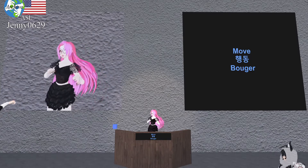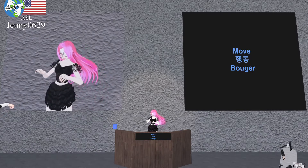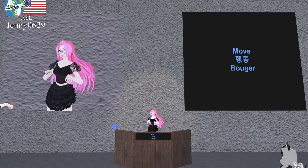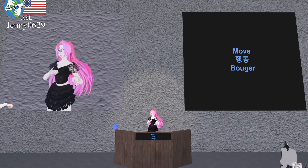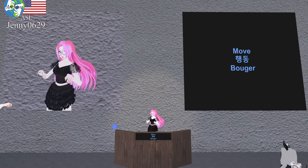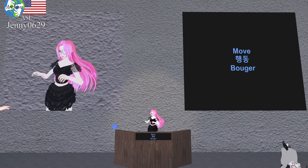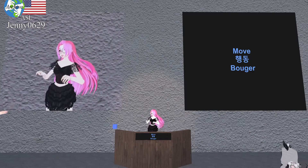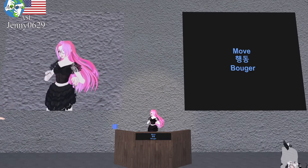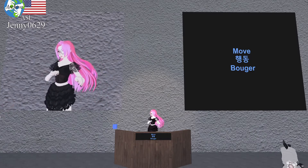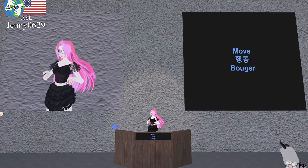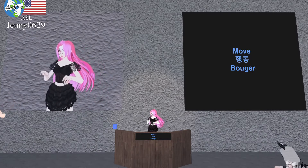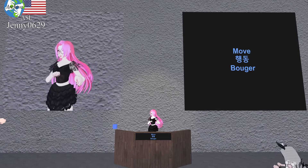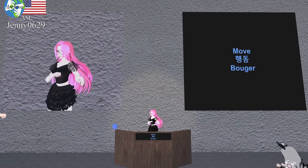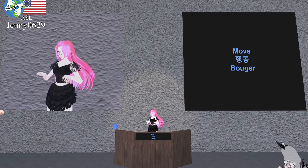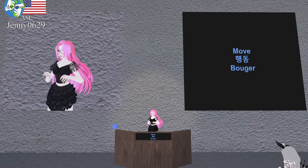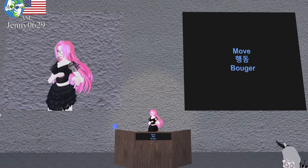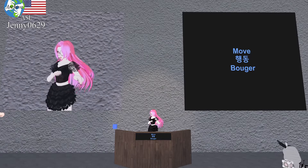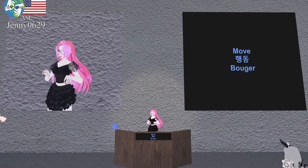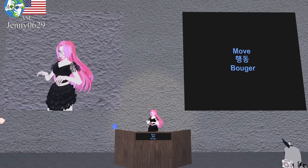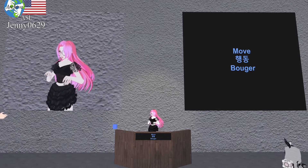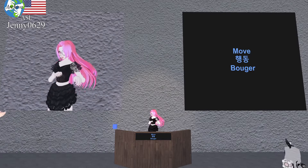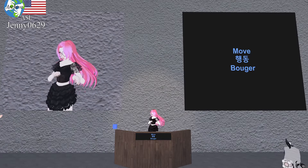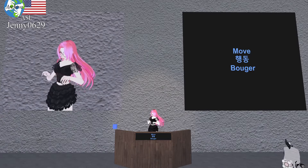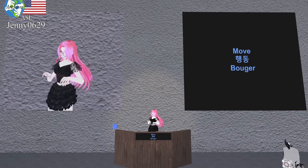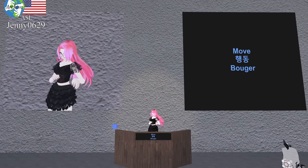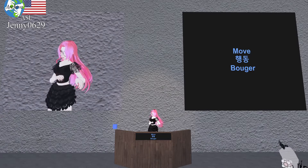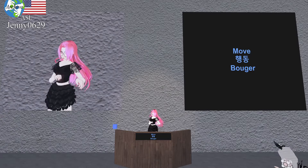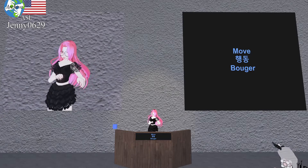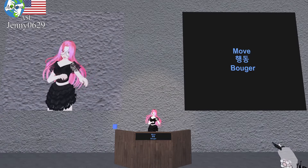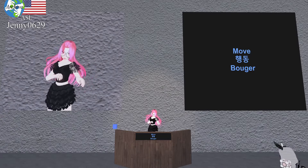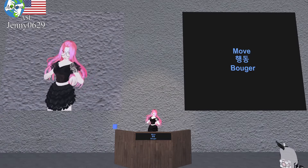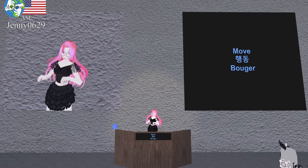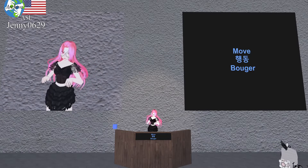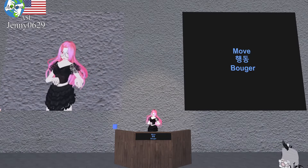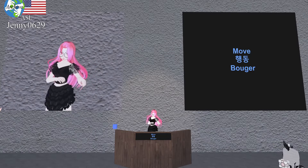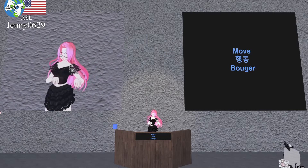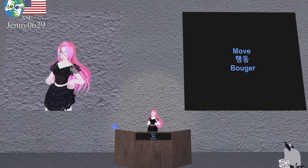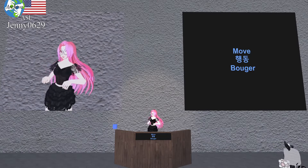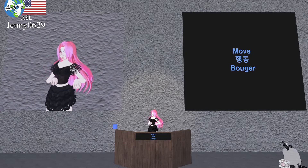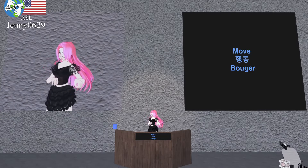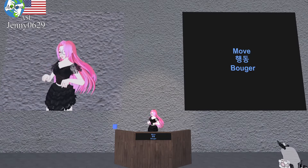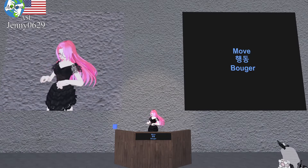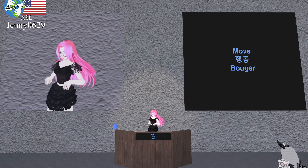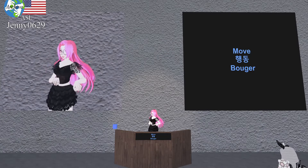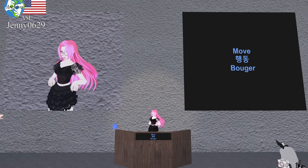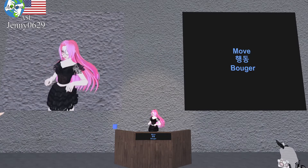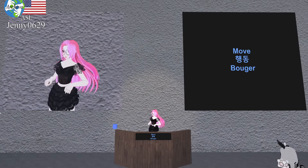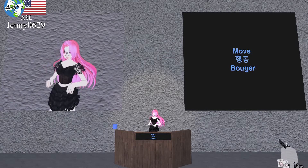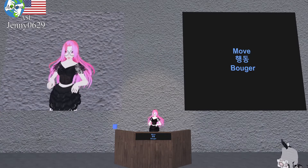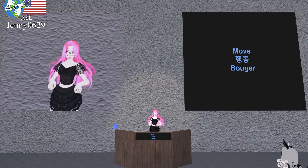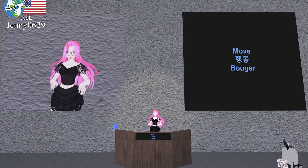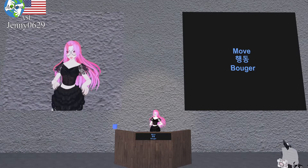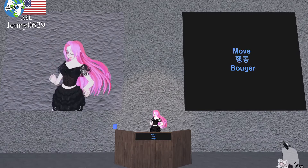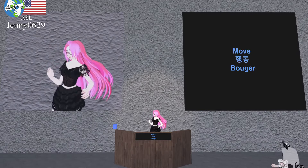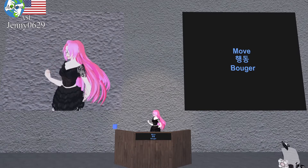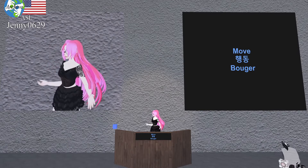movement. Yes, movement. That's. I do that more like multiple times.